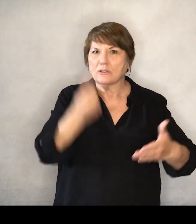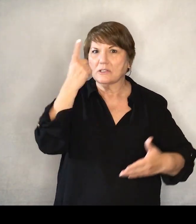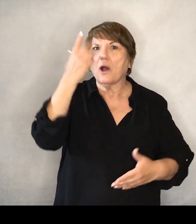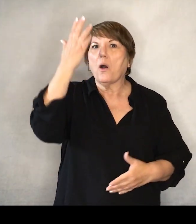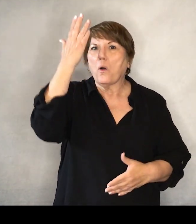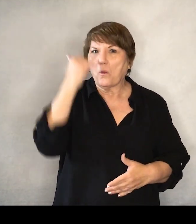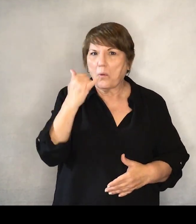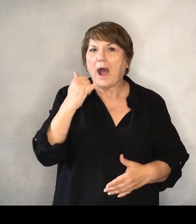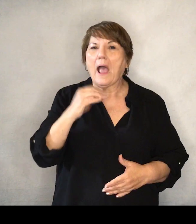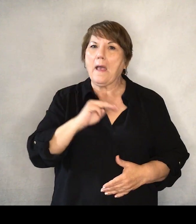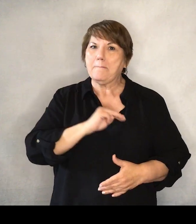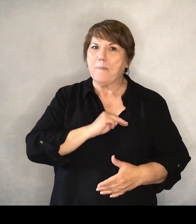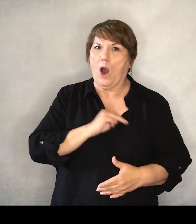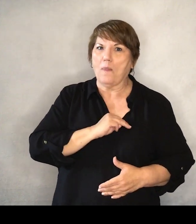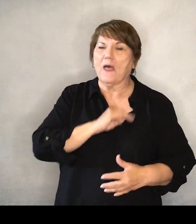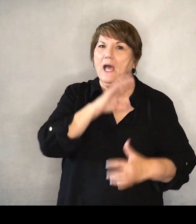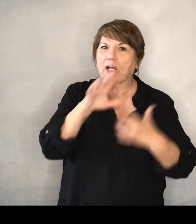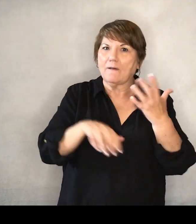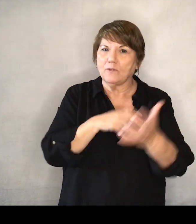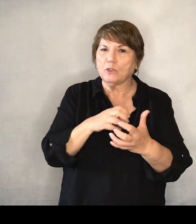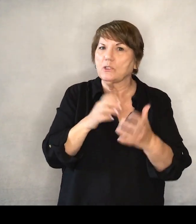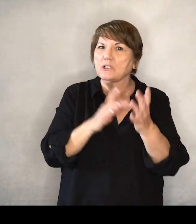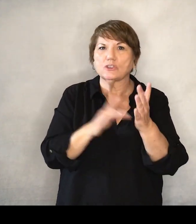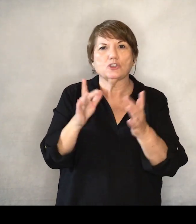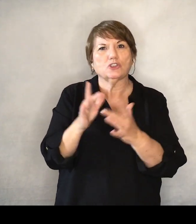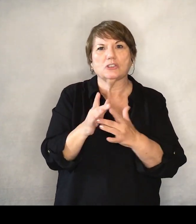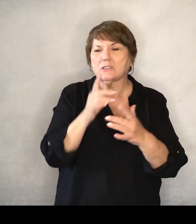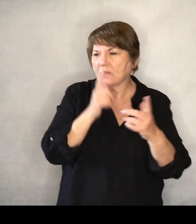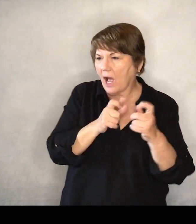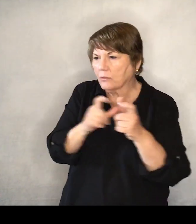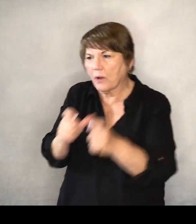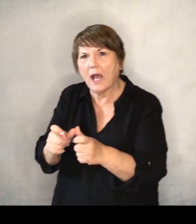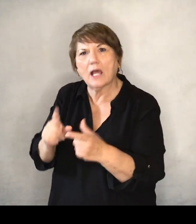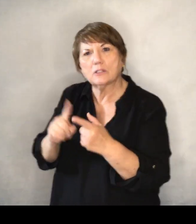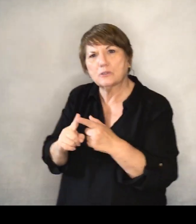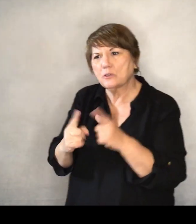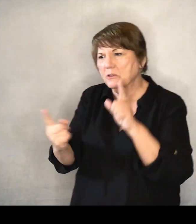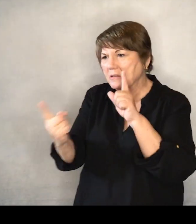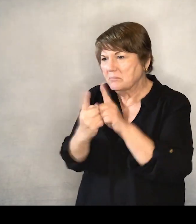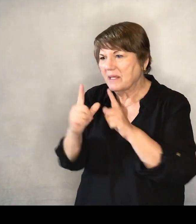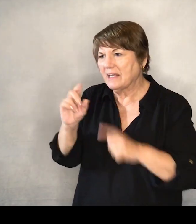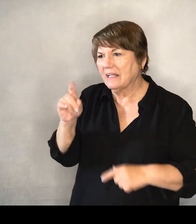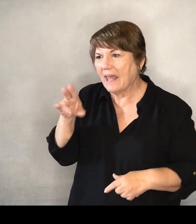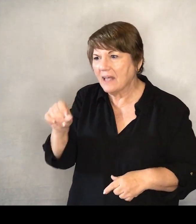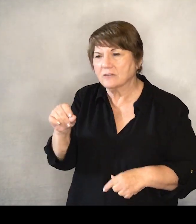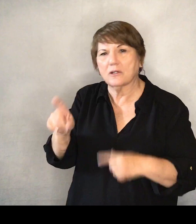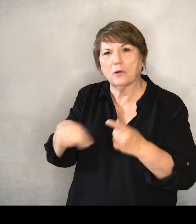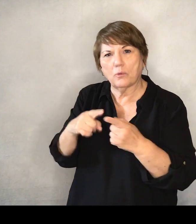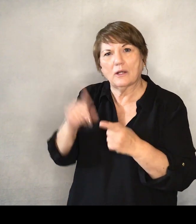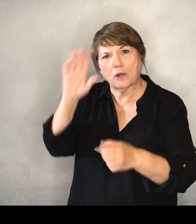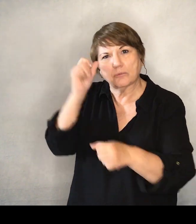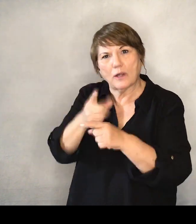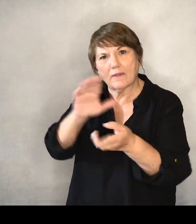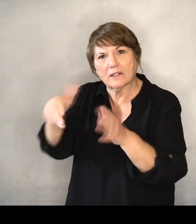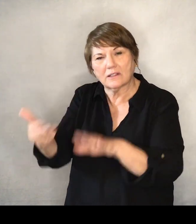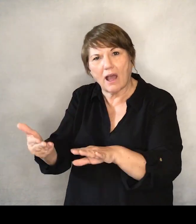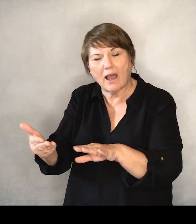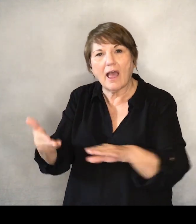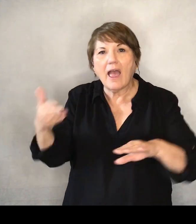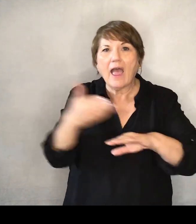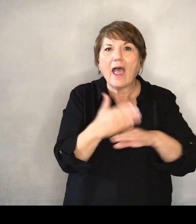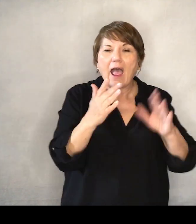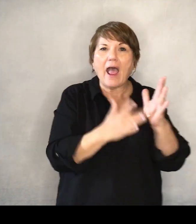have been confused by the fact that Jesus didn't run to be with Lazarus as he took his last breath. And